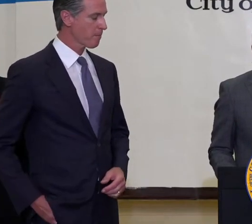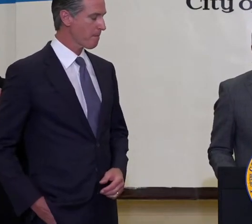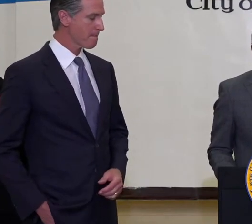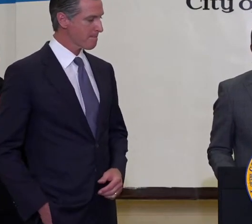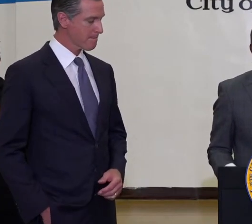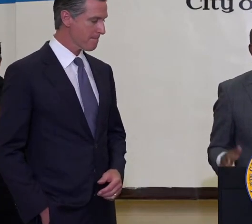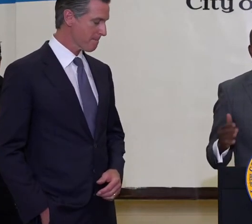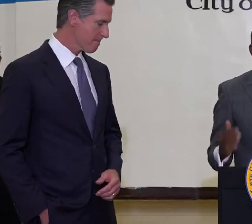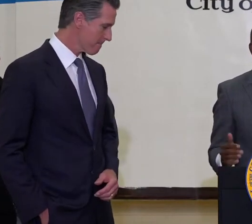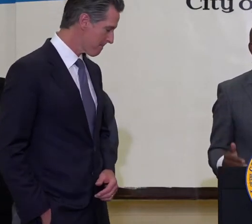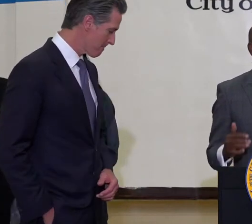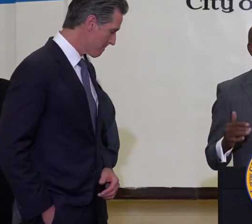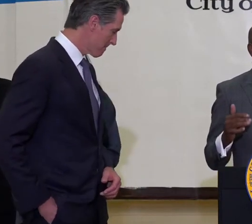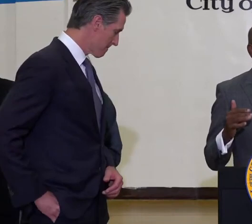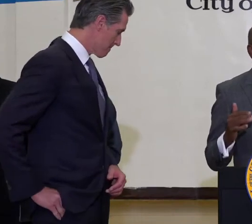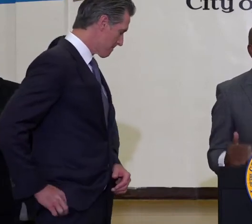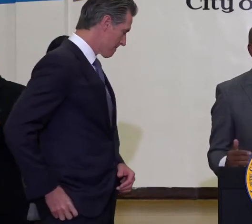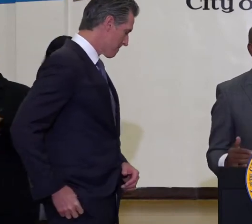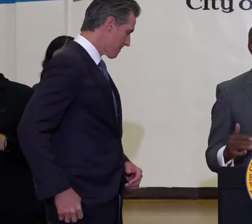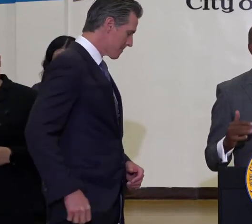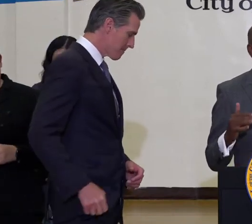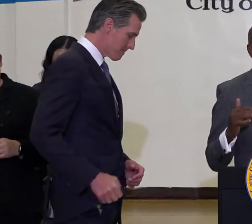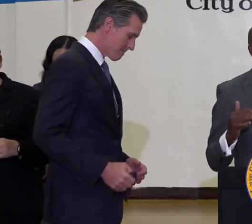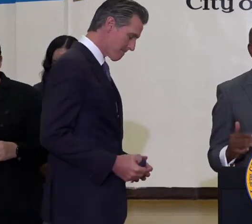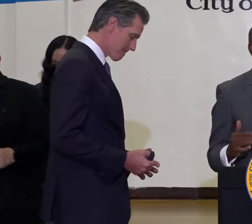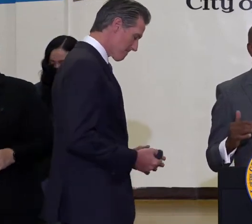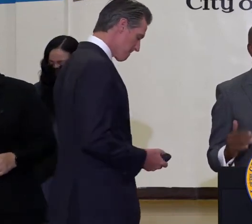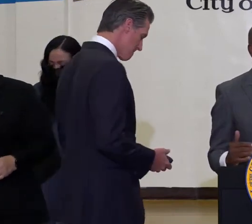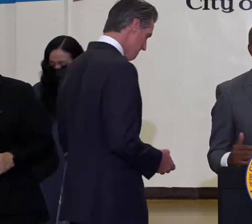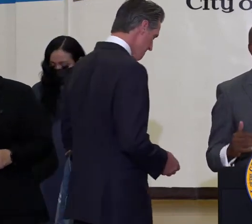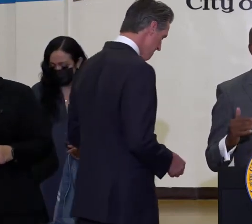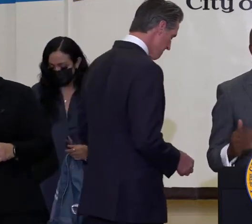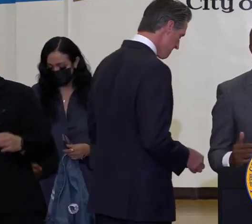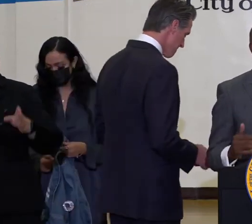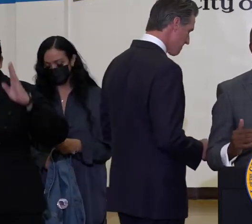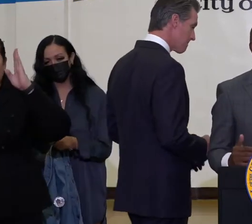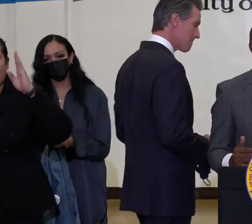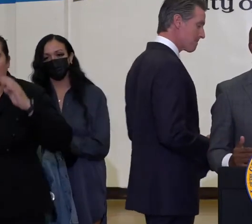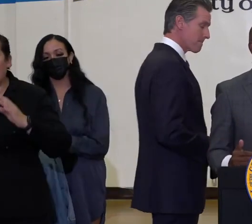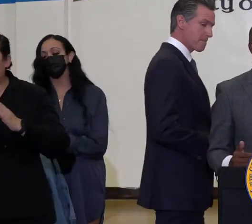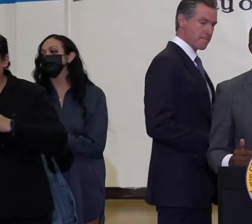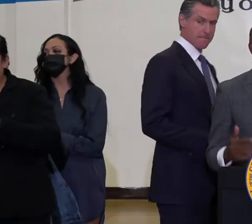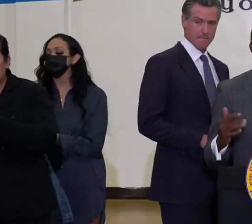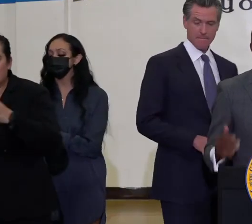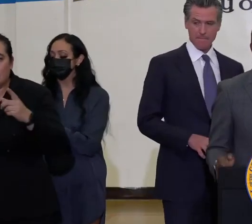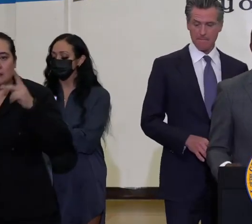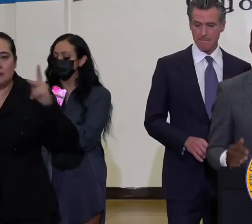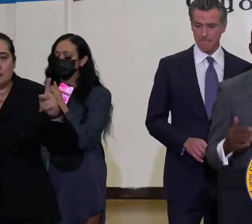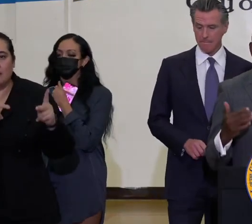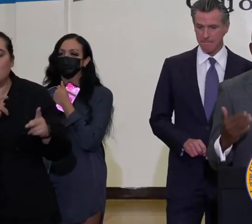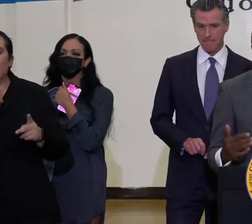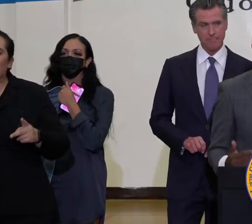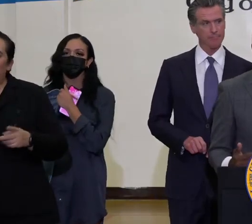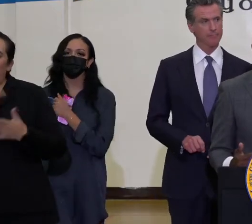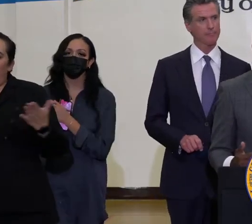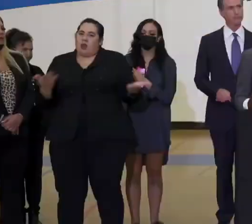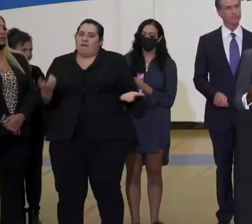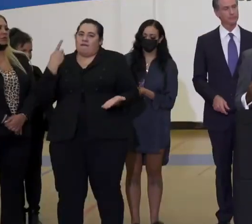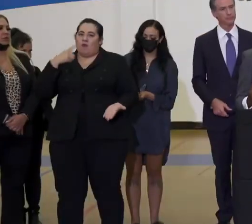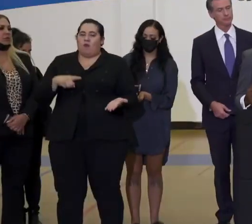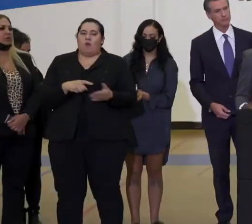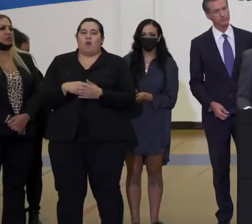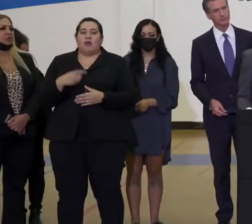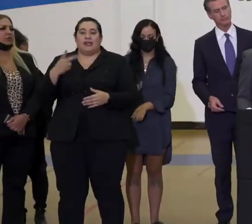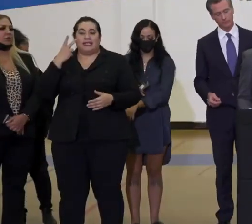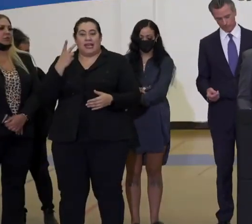as elected officials, we have to be paying attention and listening to our constituents, and this is what we're here for.